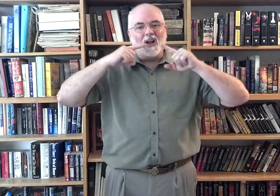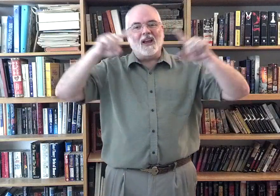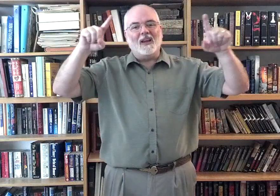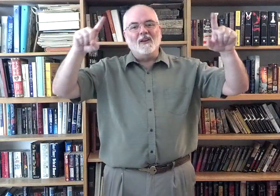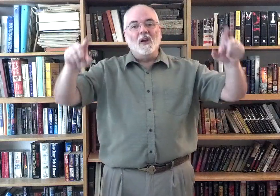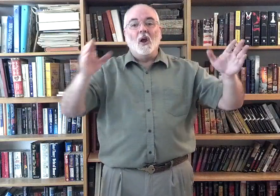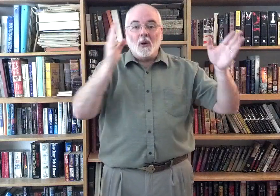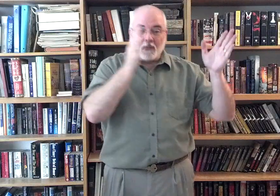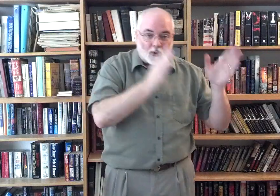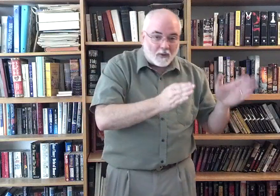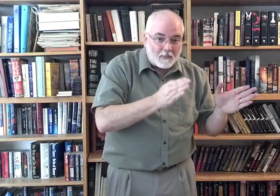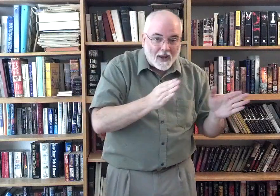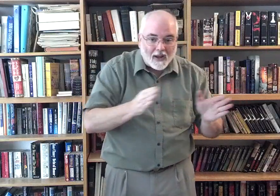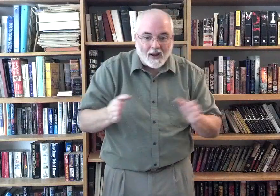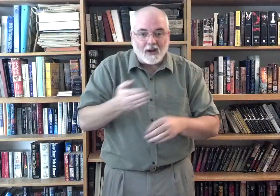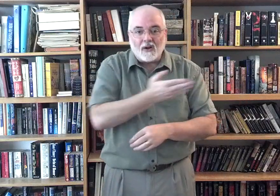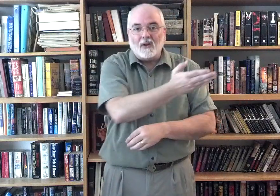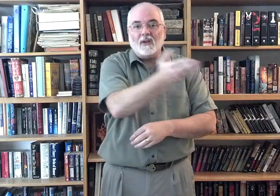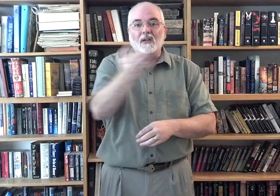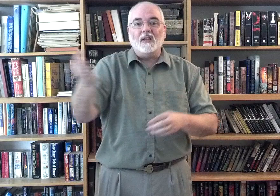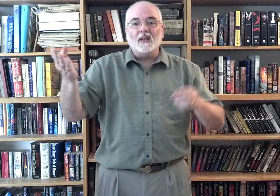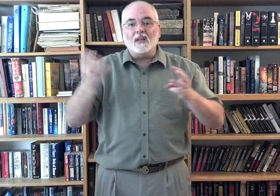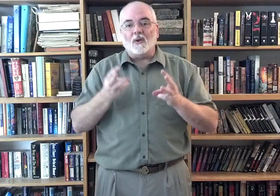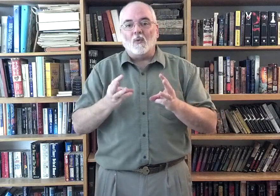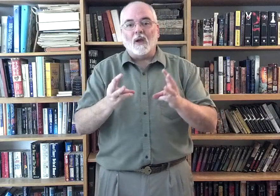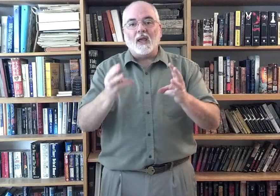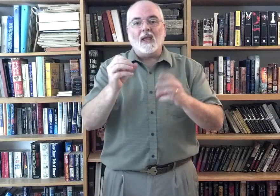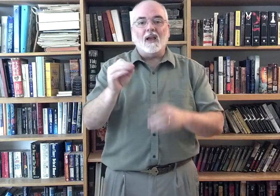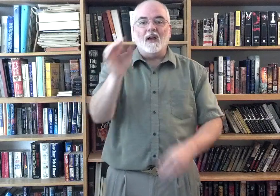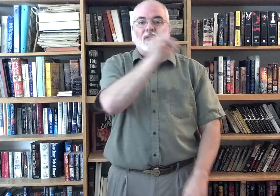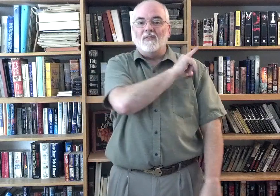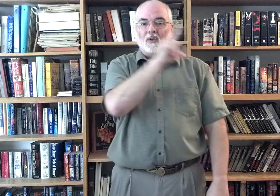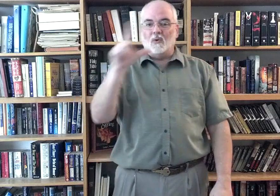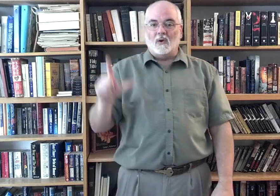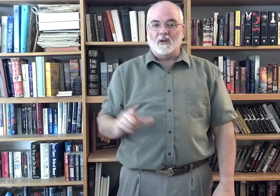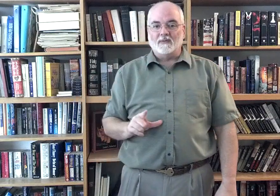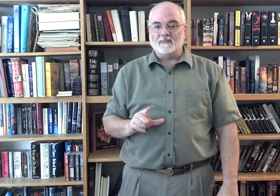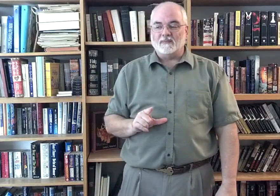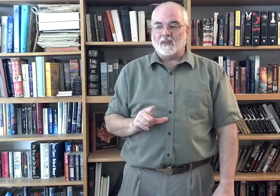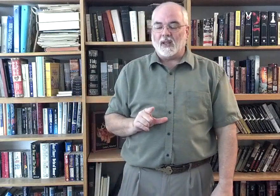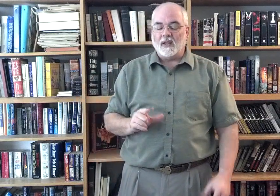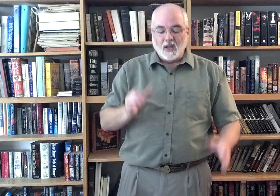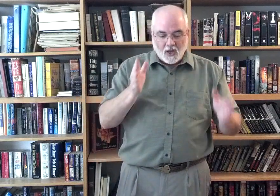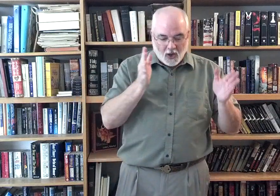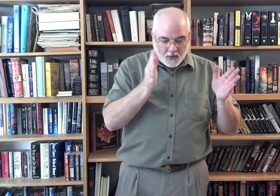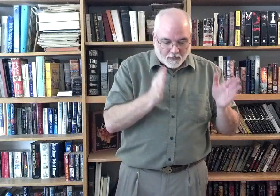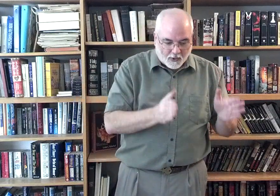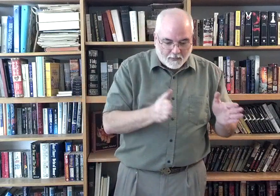crying, prepare ye the way of the Lord. Okay,